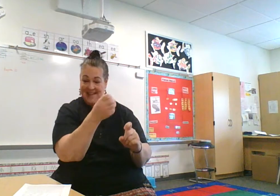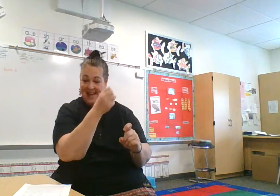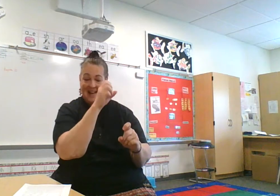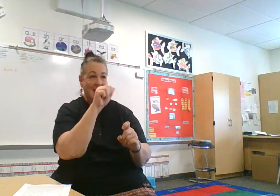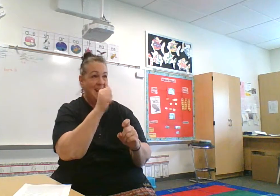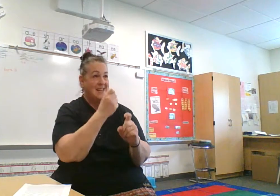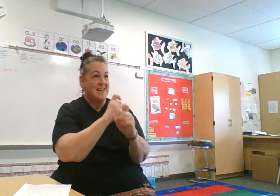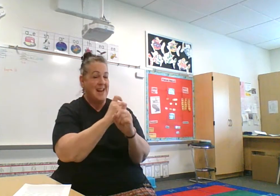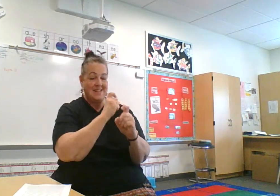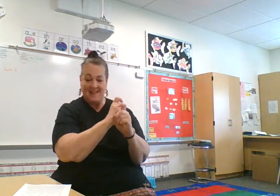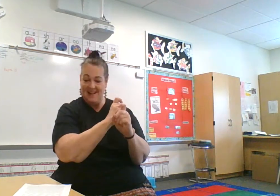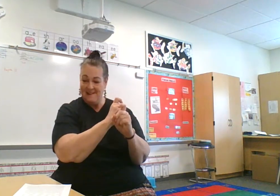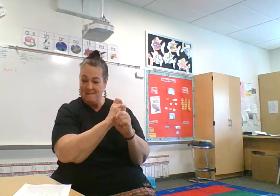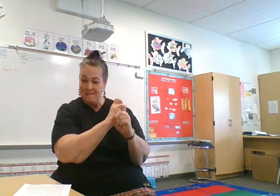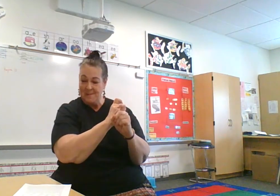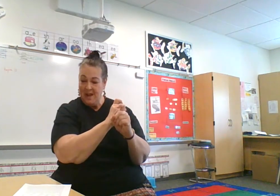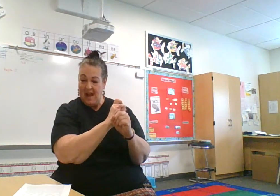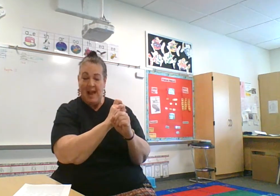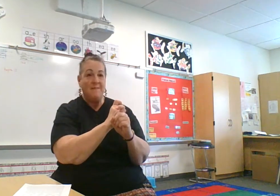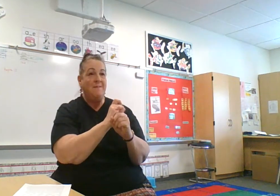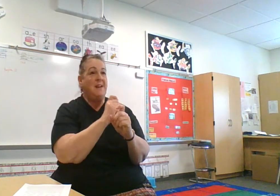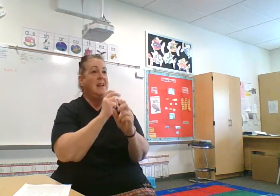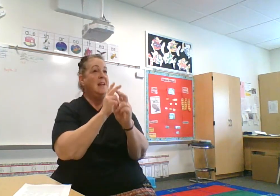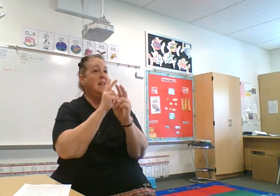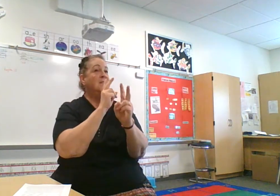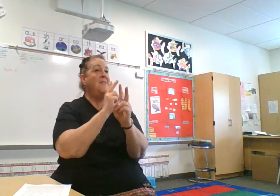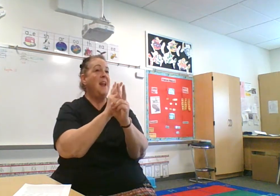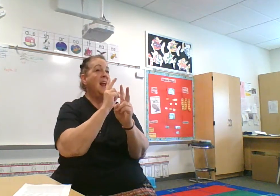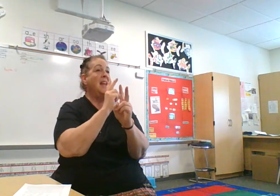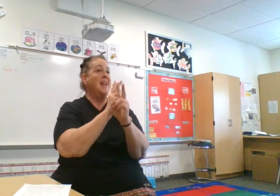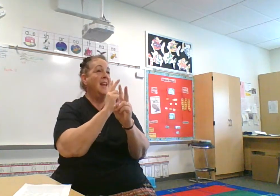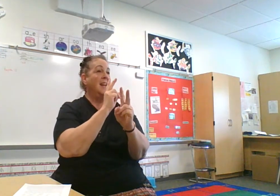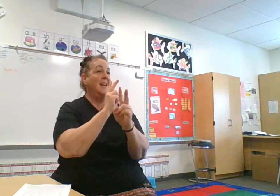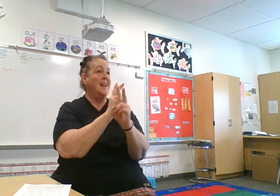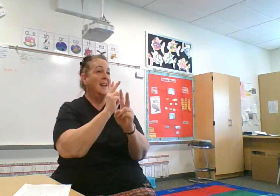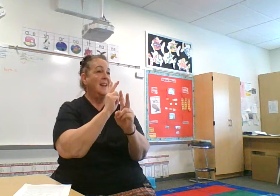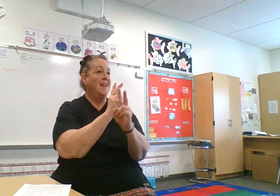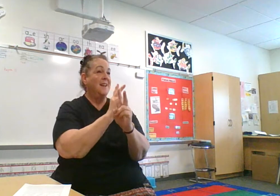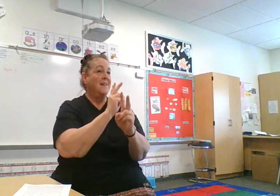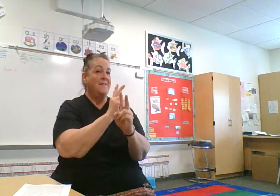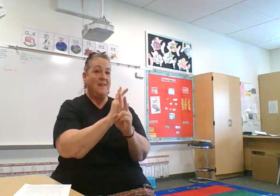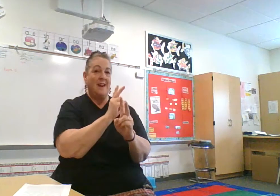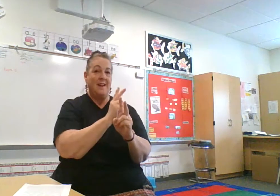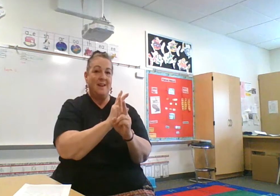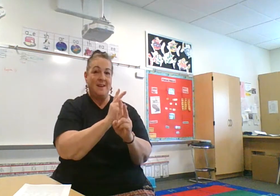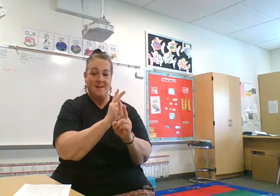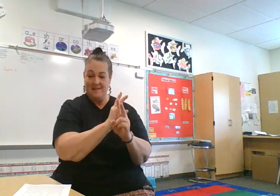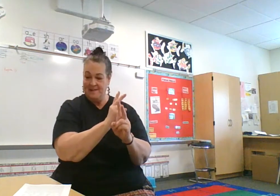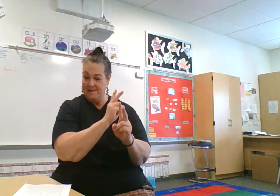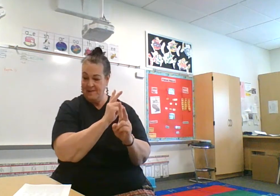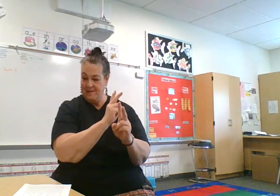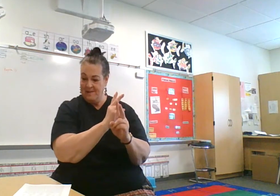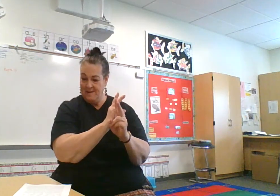Take a taxi. And V is van. Van.